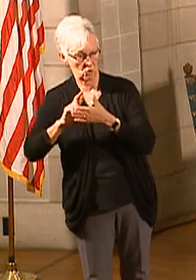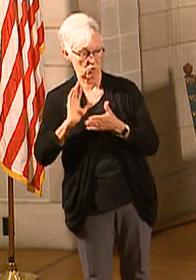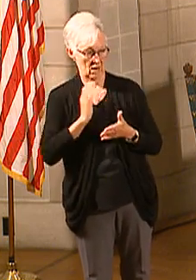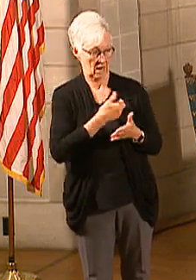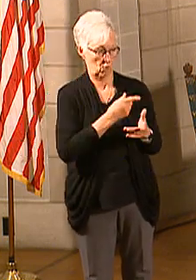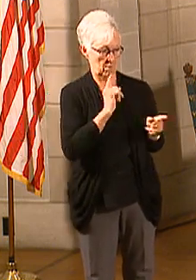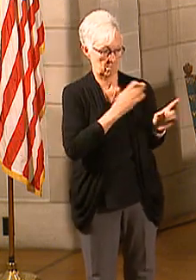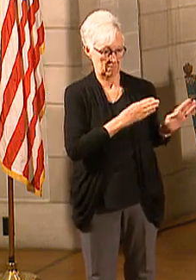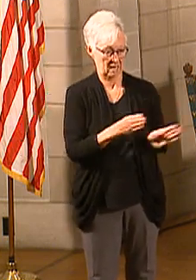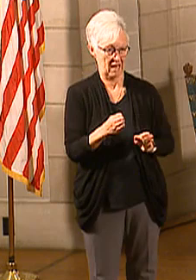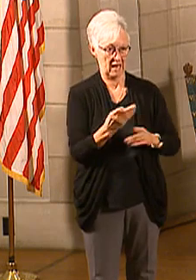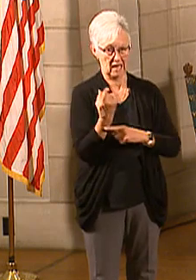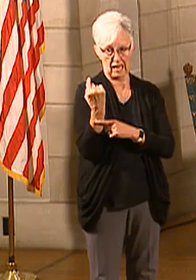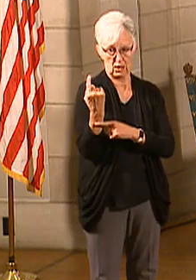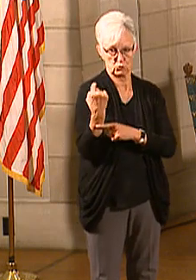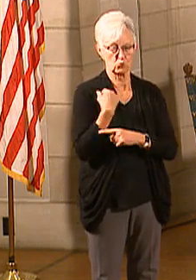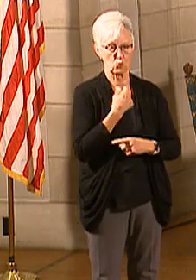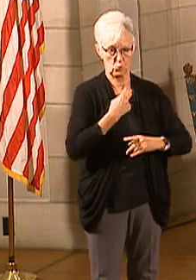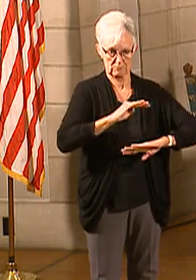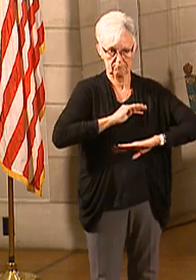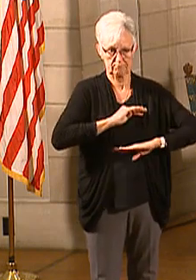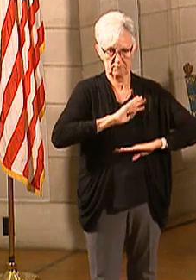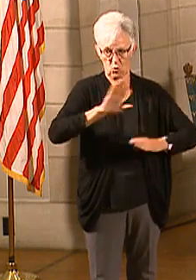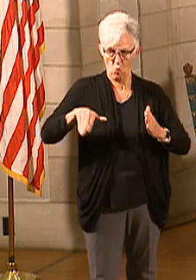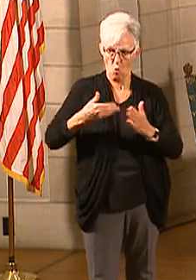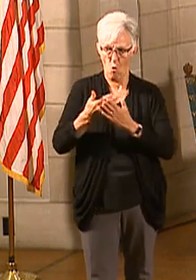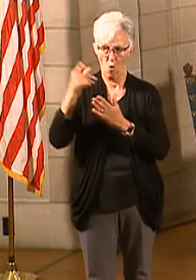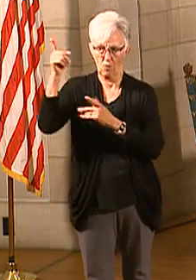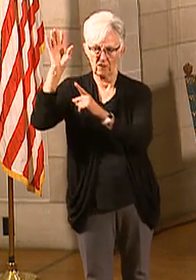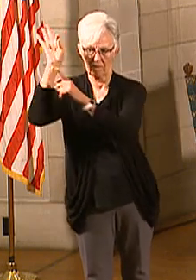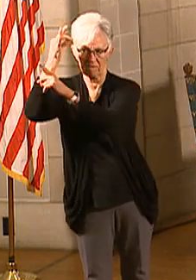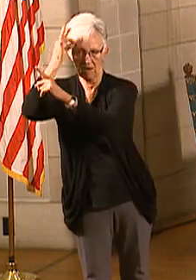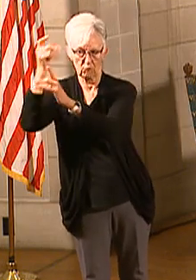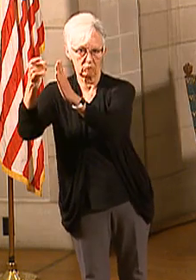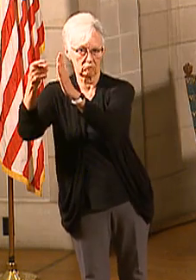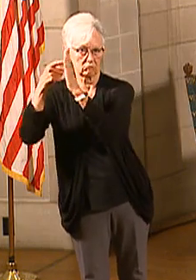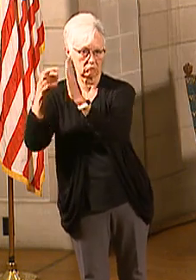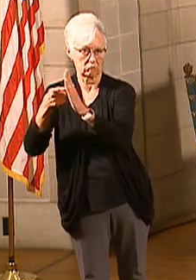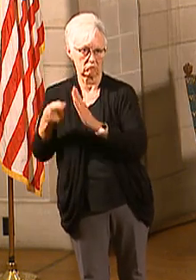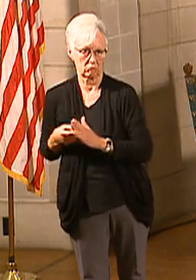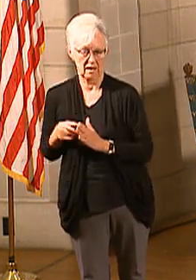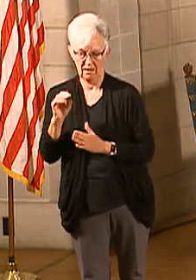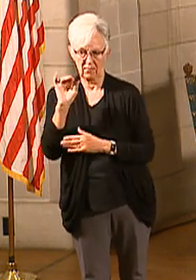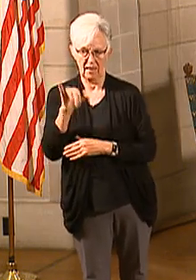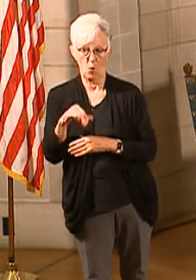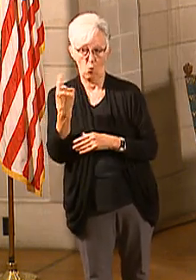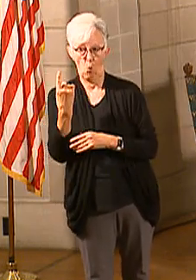year, because we were able to meet all of those federal metrics that are required, which includes permanency.